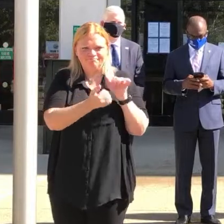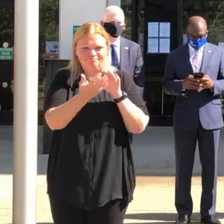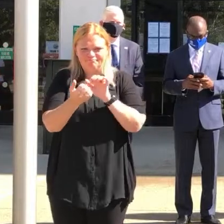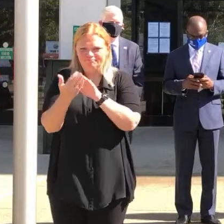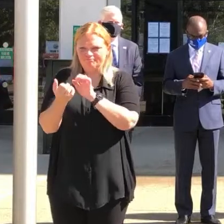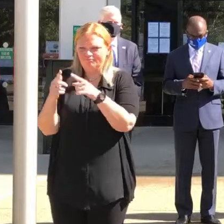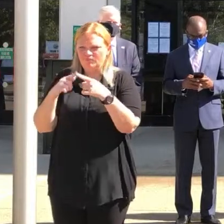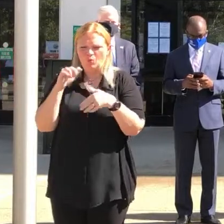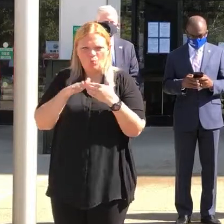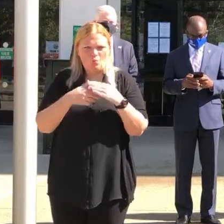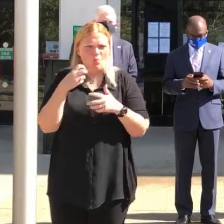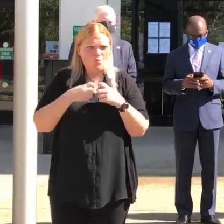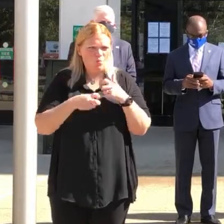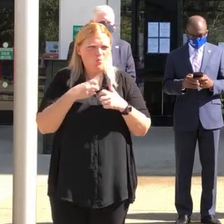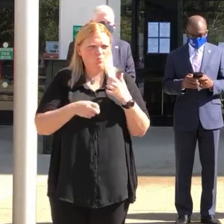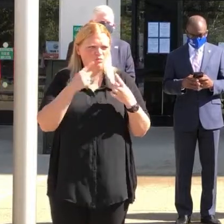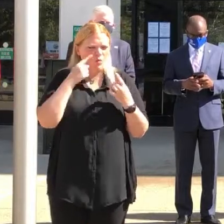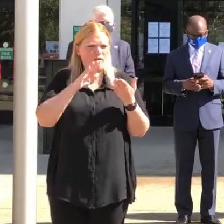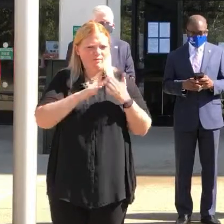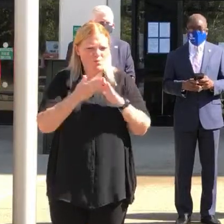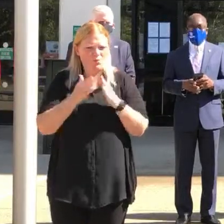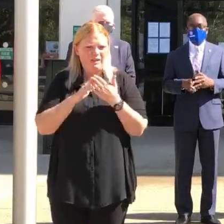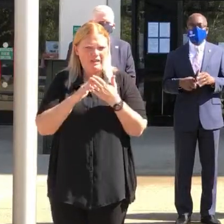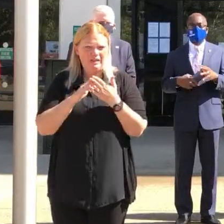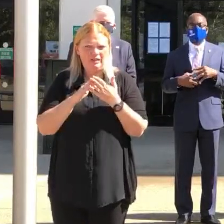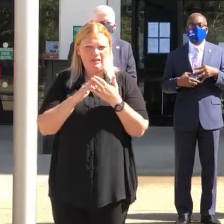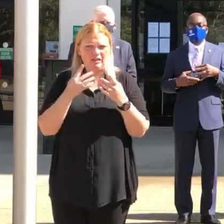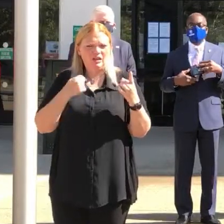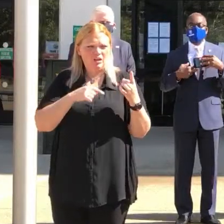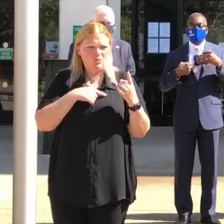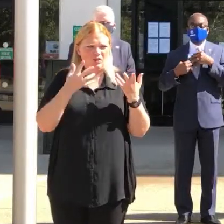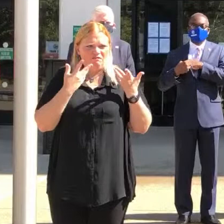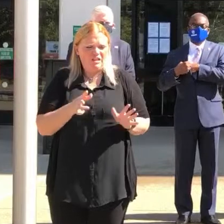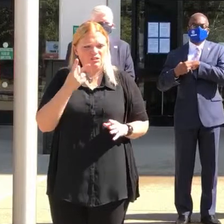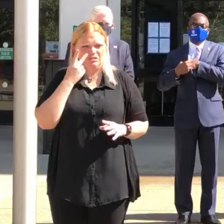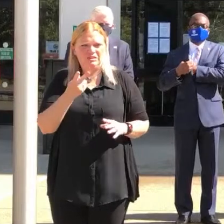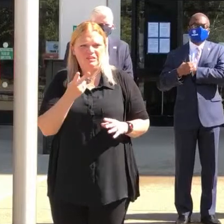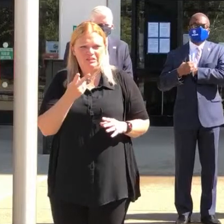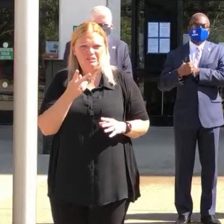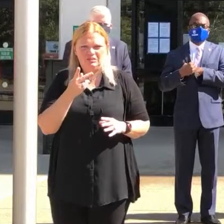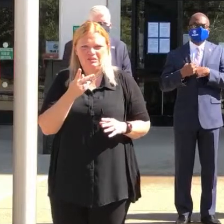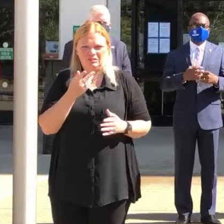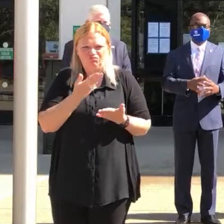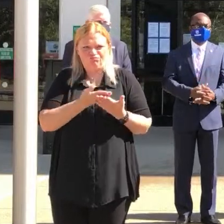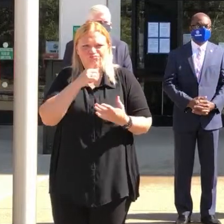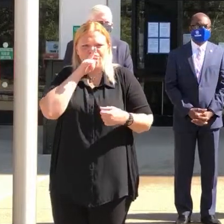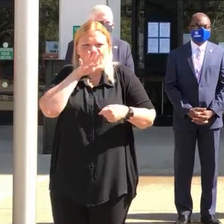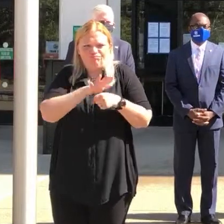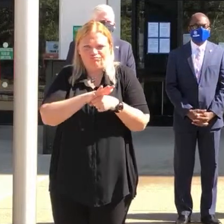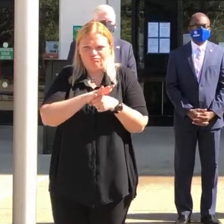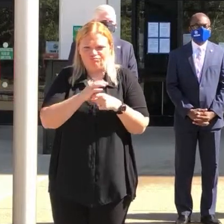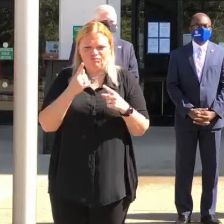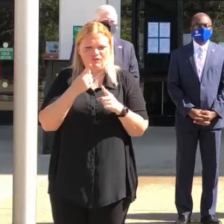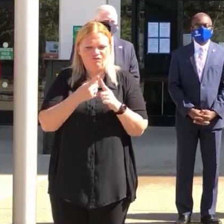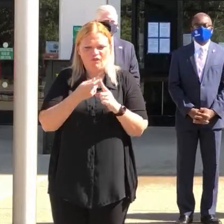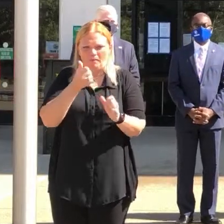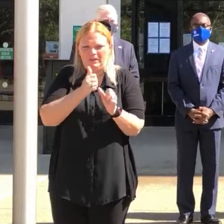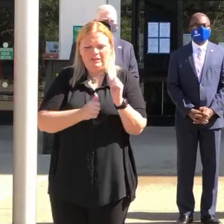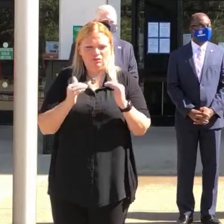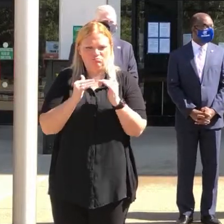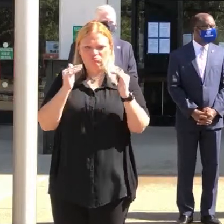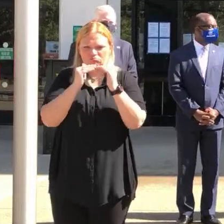face our community. And we have seen a commitment from every level of county government,